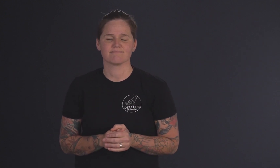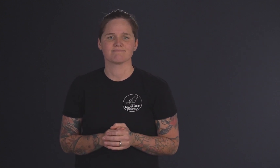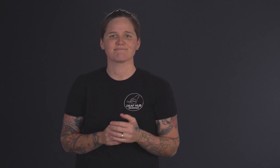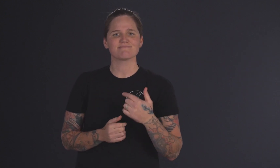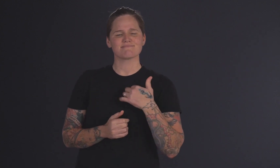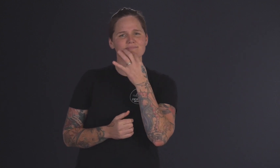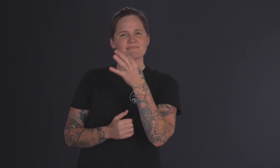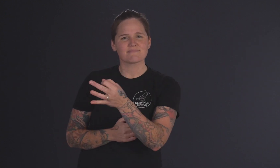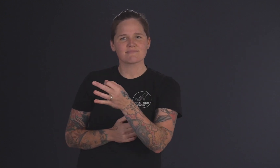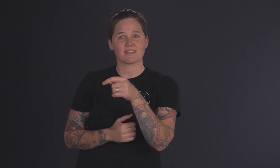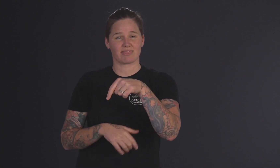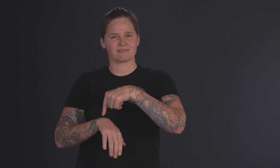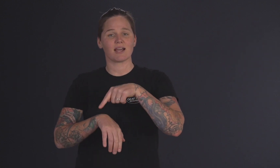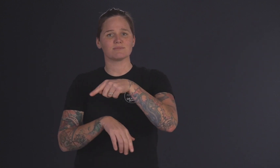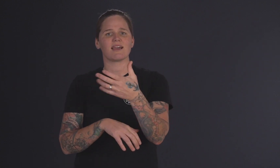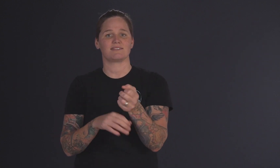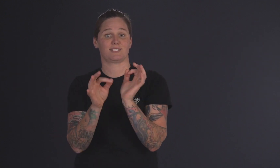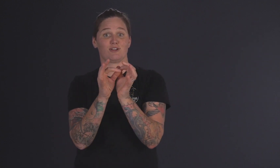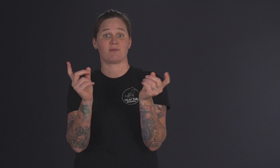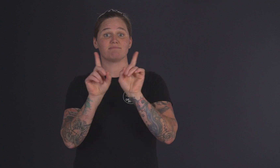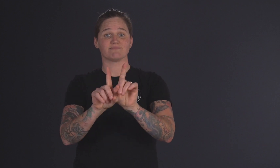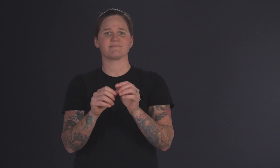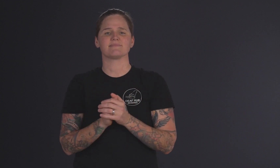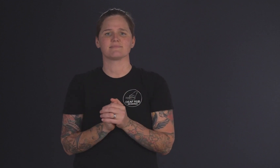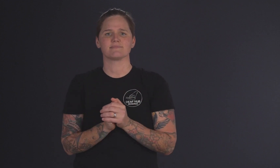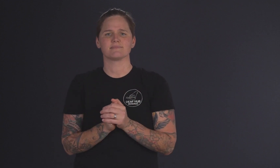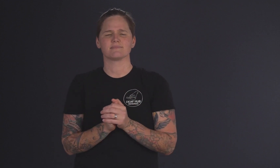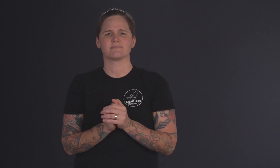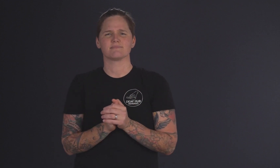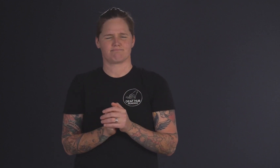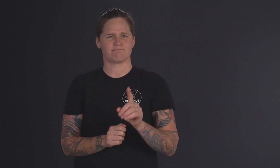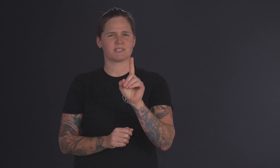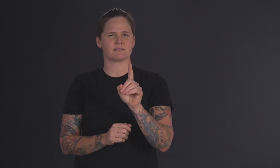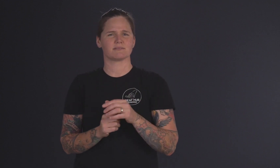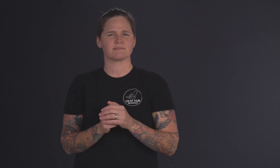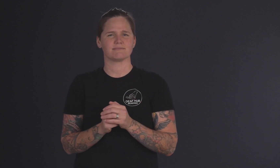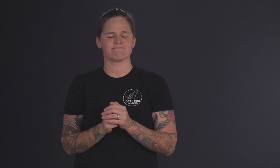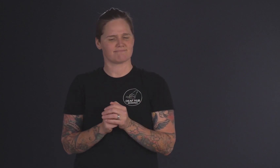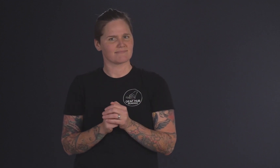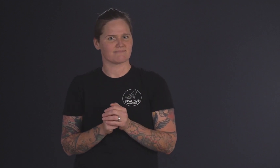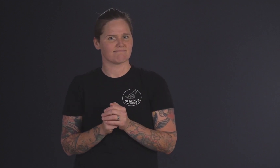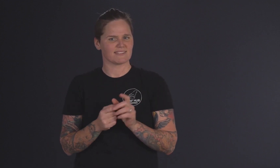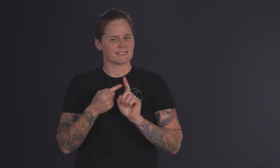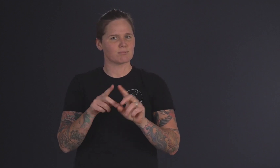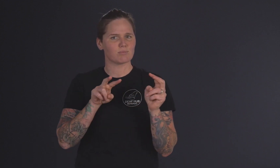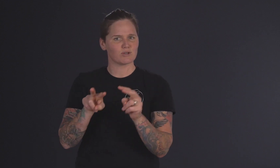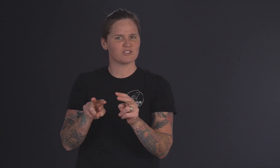of her baby. This time, an interpreter was provided. However, as we'll see, things can